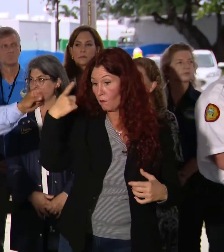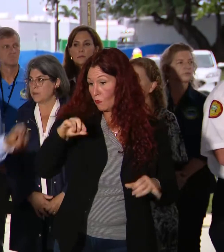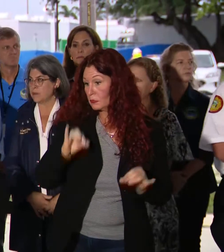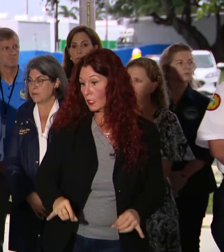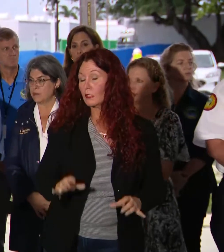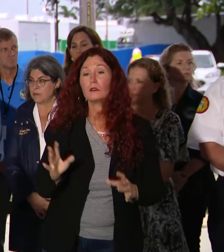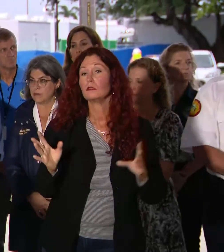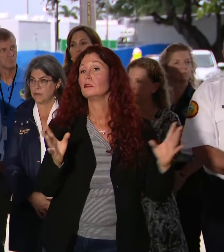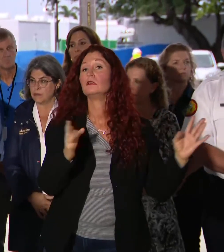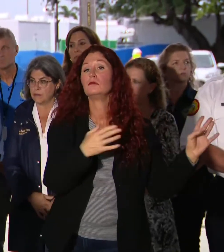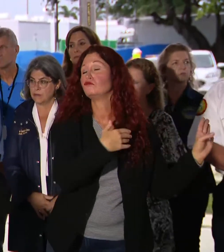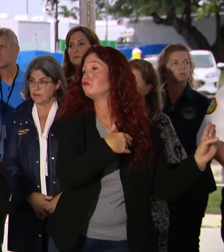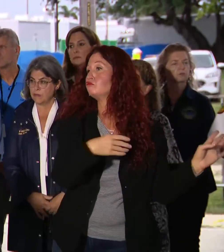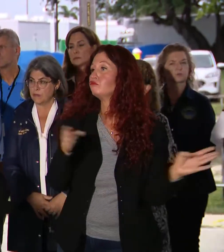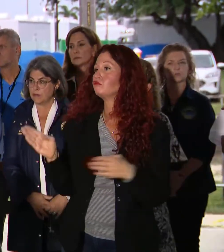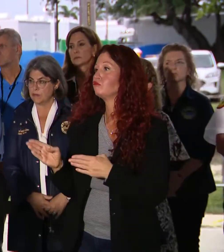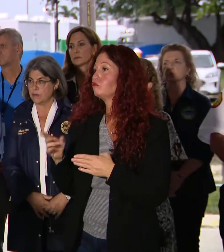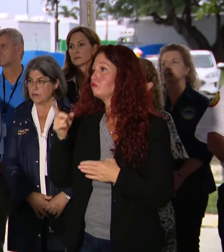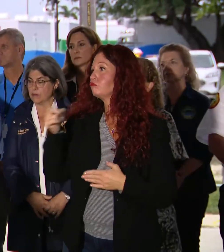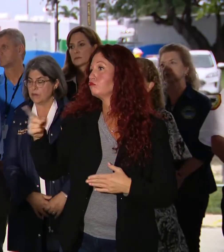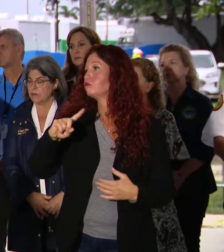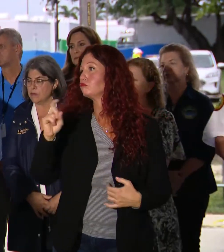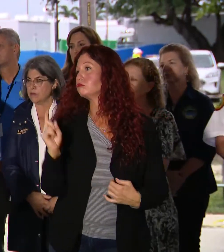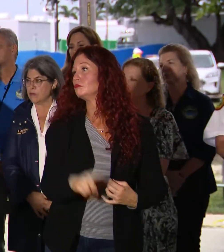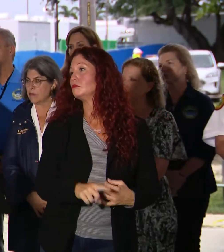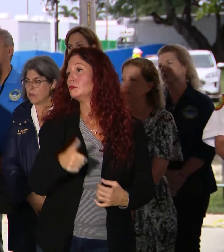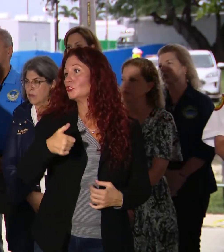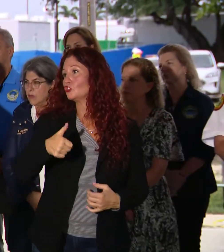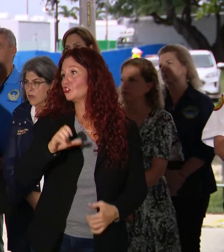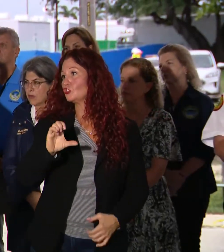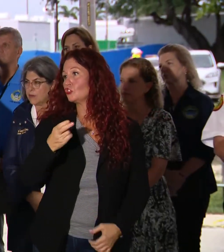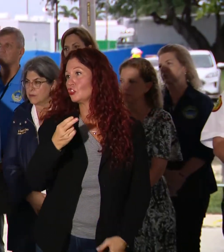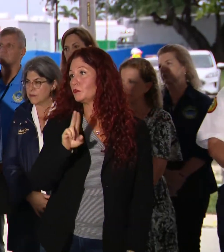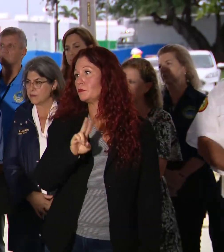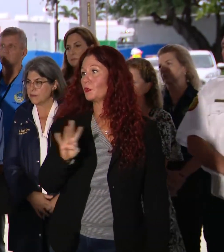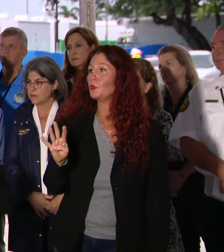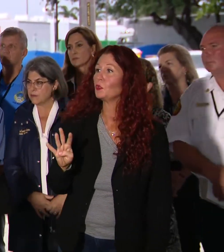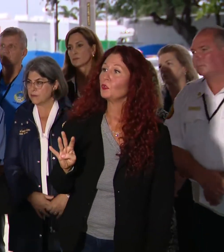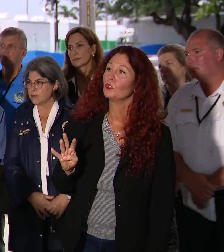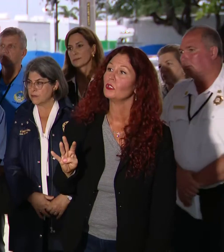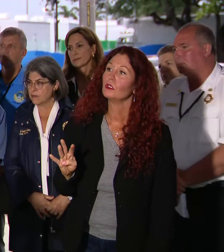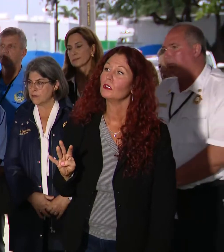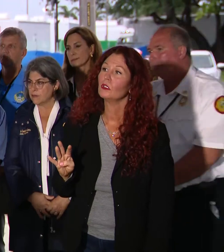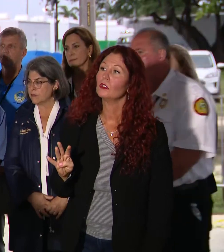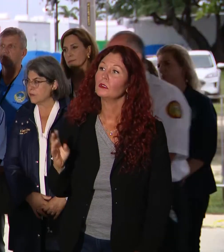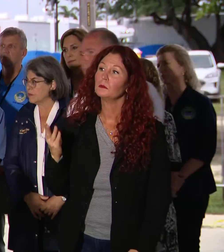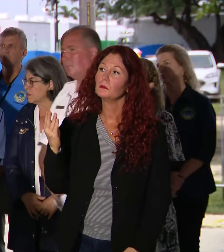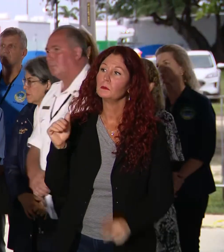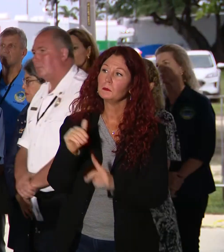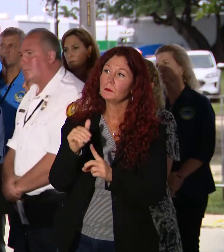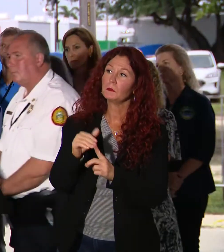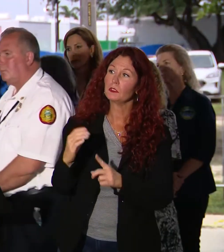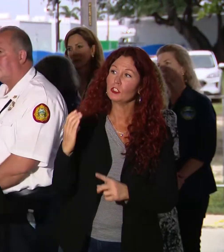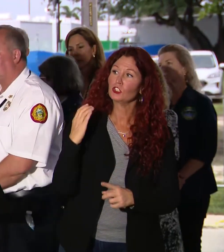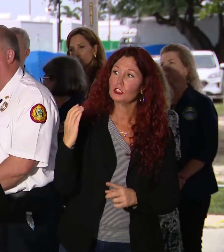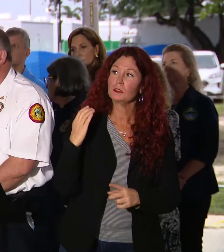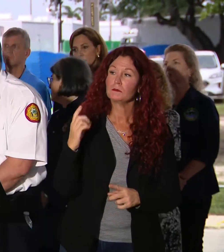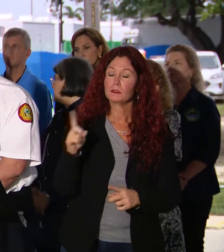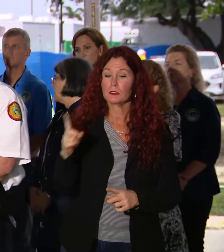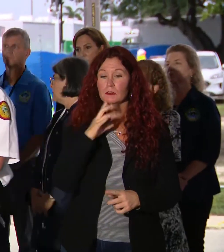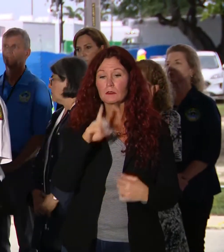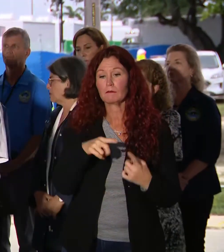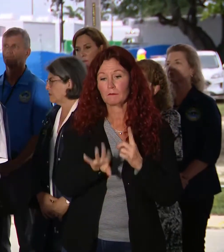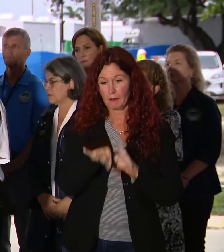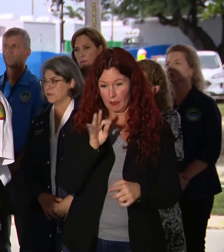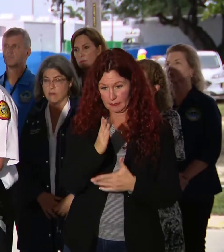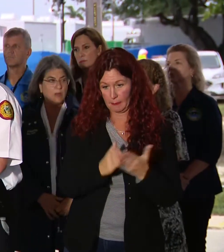The last two questions, ma'am. Well, that makes me get for Chief. It brought to my attention that there are some animals in the building,